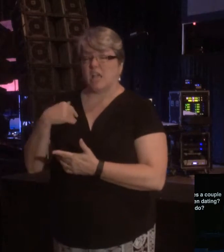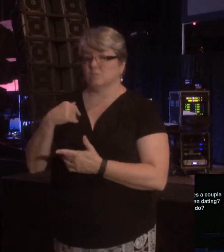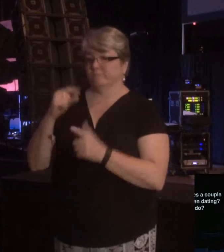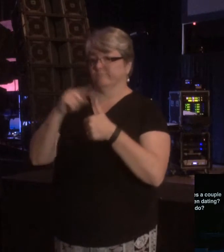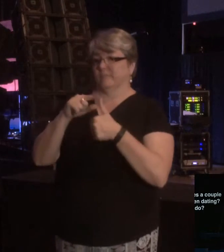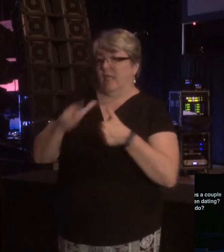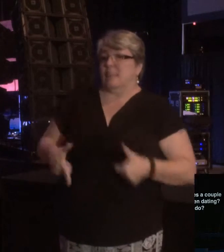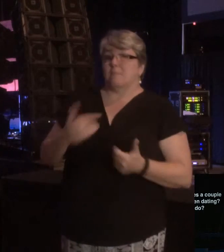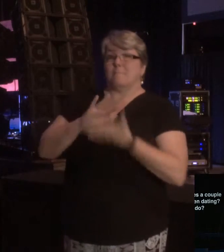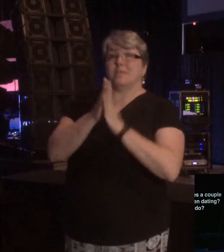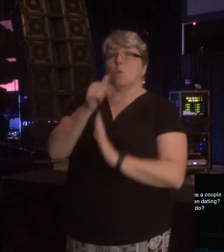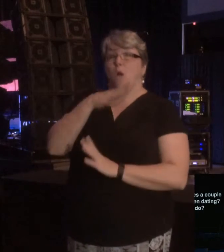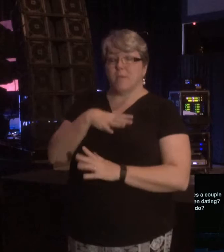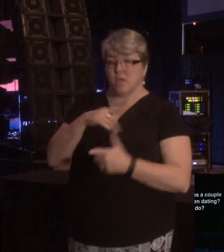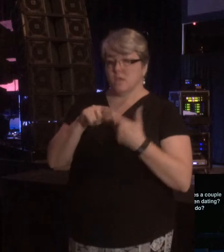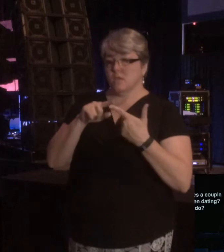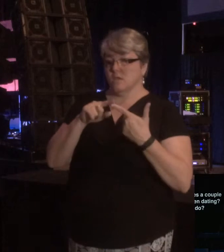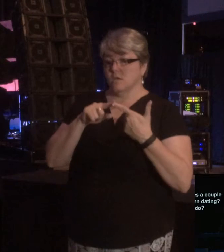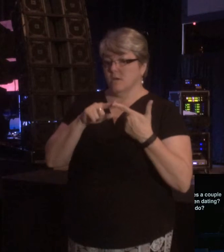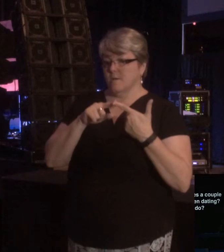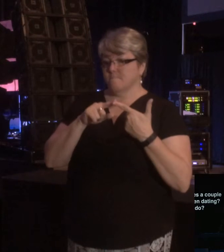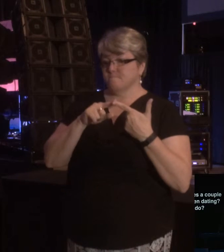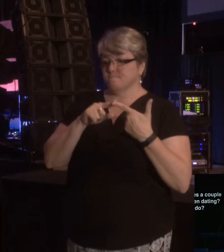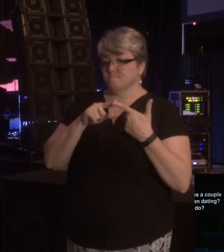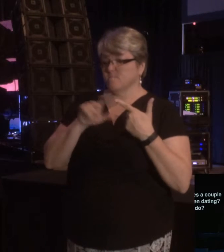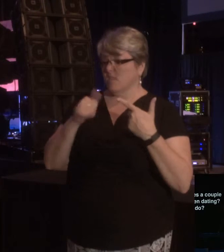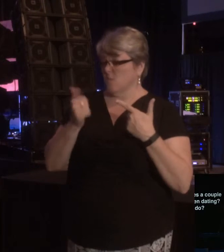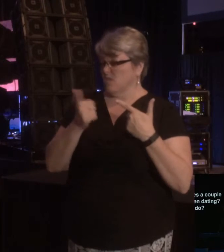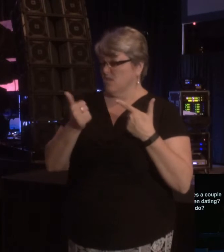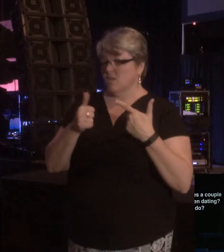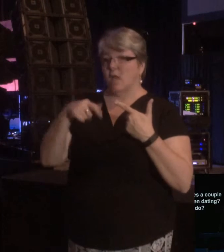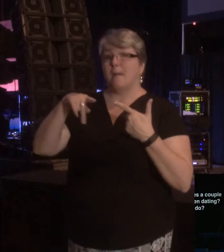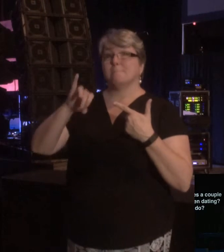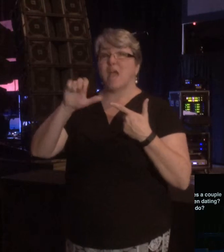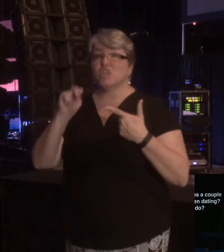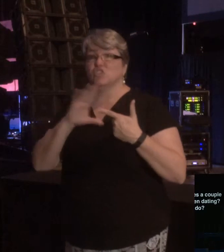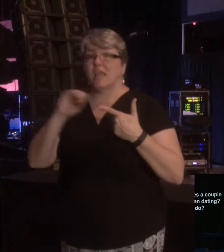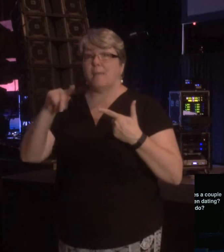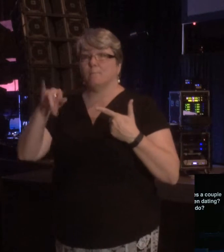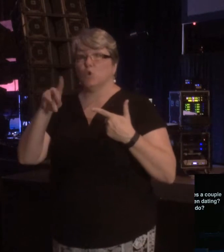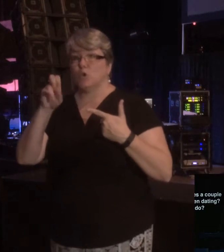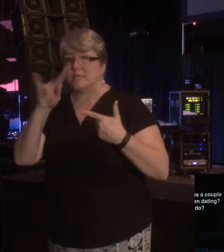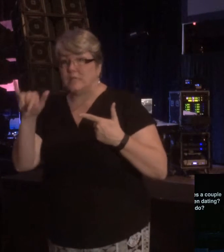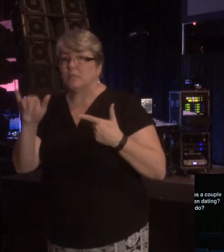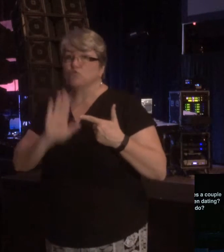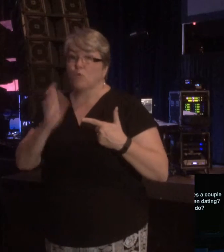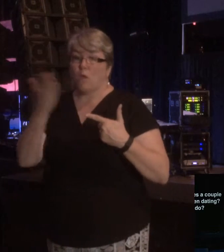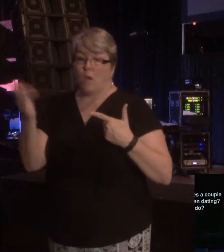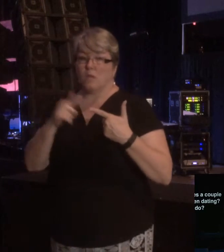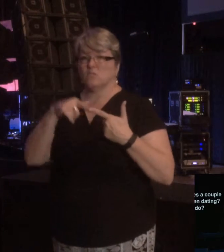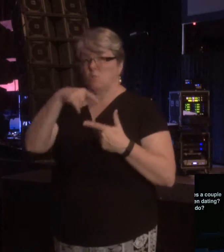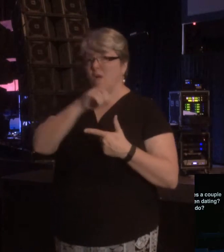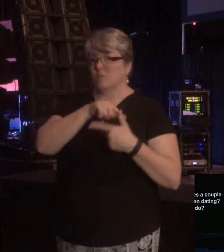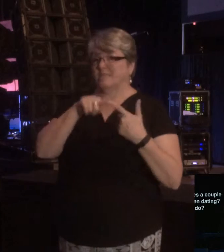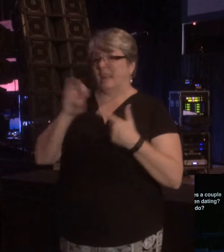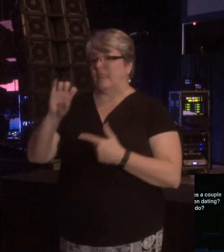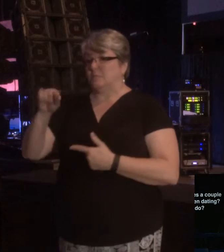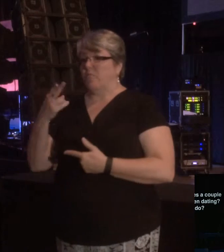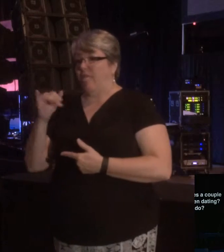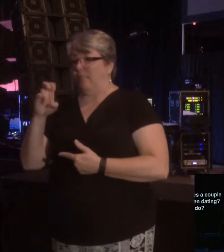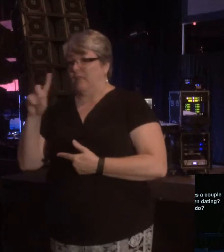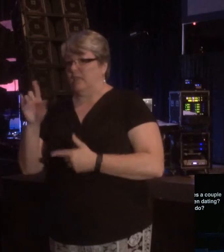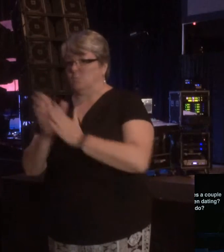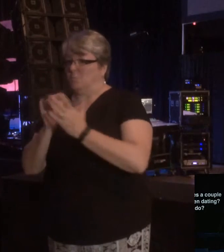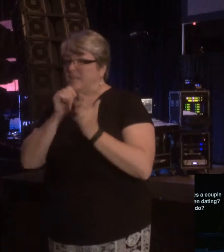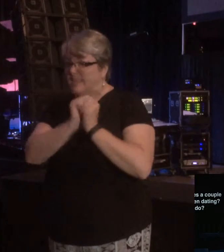dating publicly in IHOP. We dated at IHOP because it was the only place